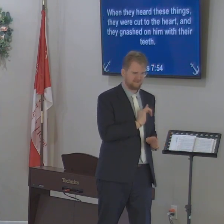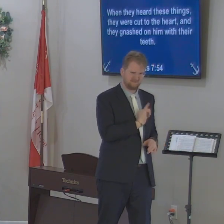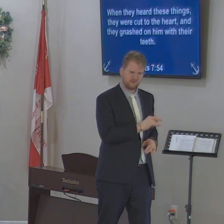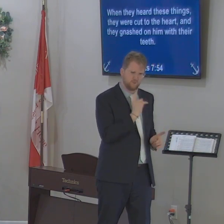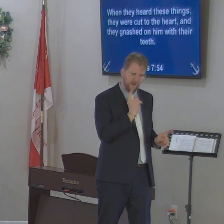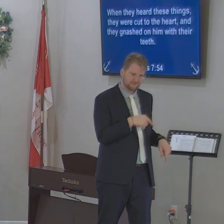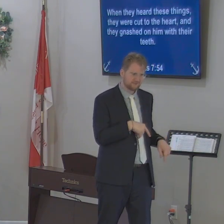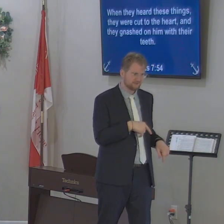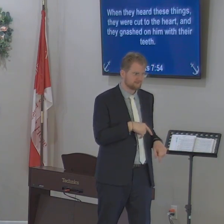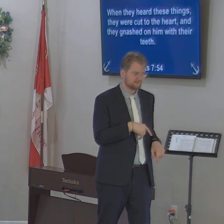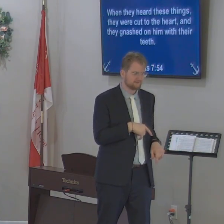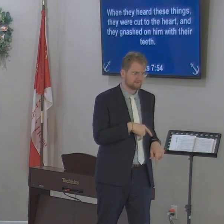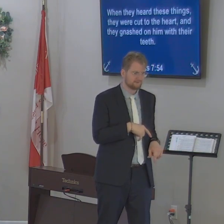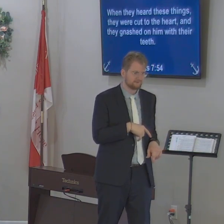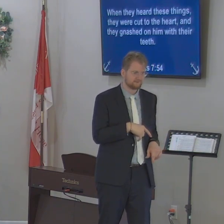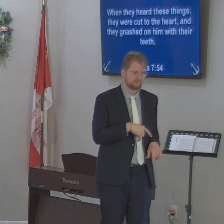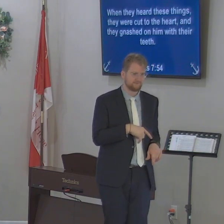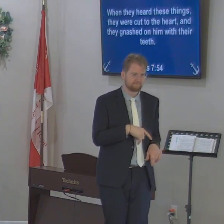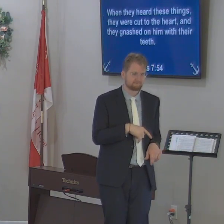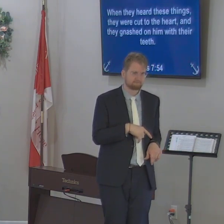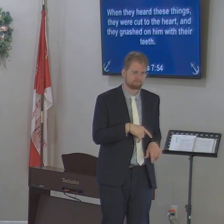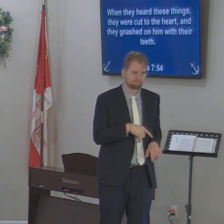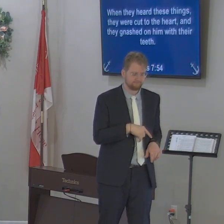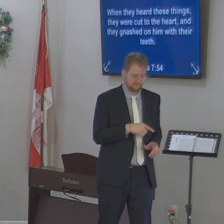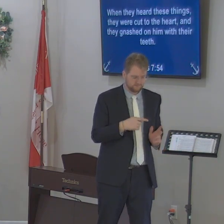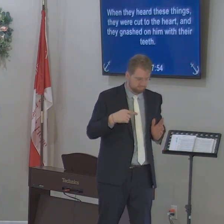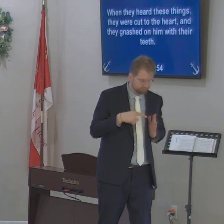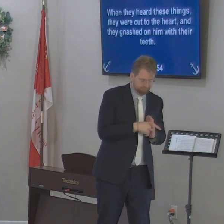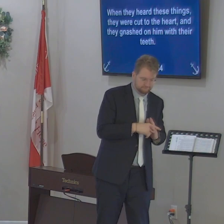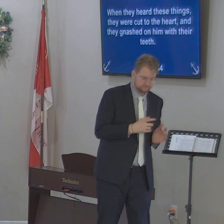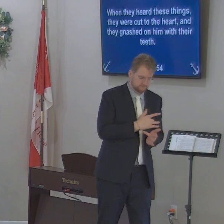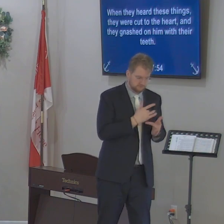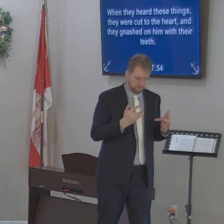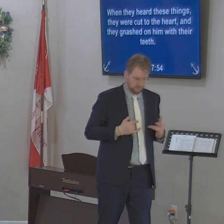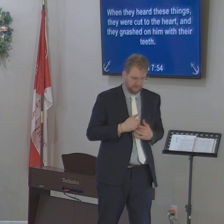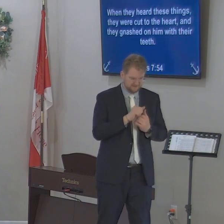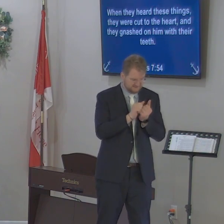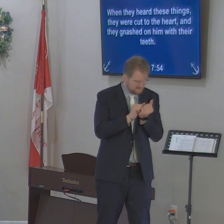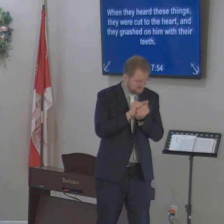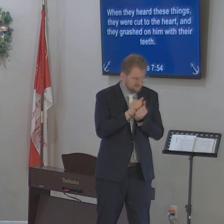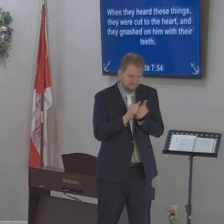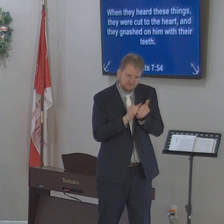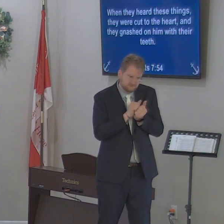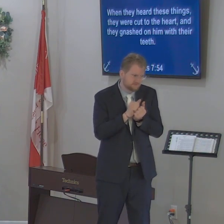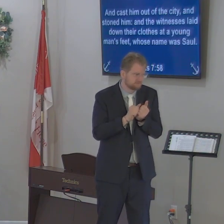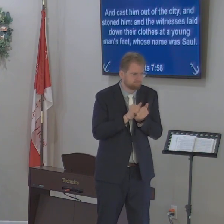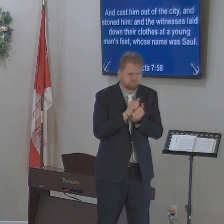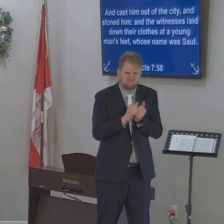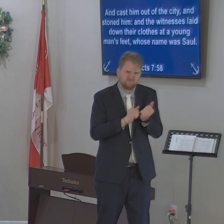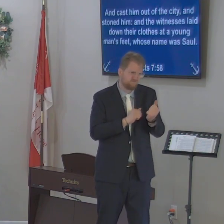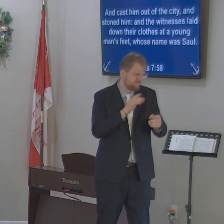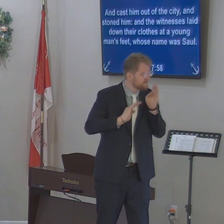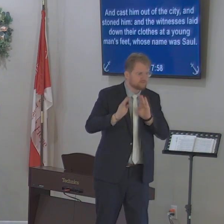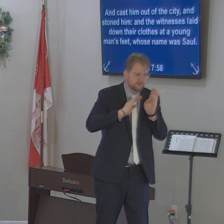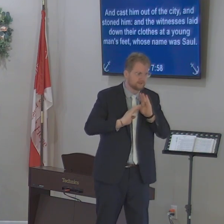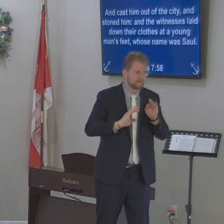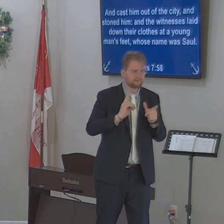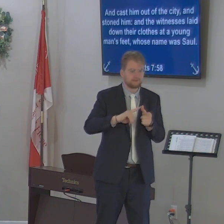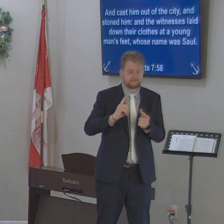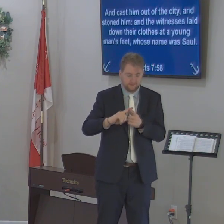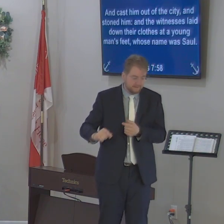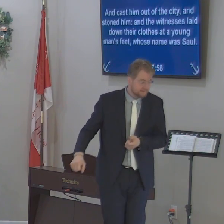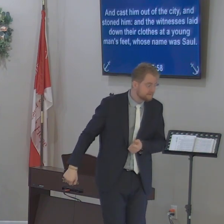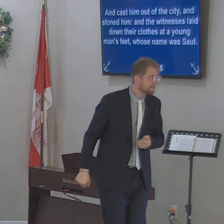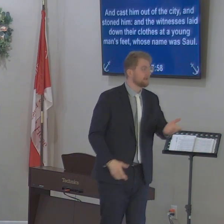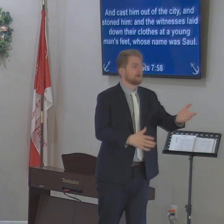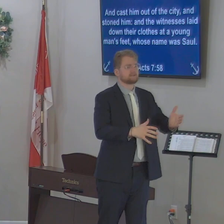"They have not kept. They were cut to the heart, and they gnashed on him with their teeth, And then ultimately, what'd they do? And they cast him out of the city, stoned